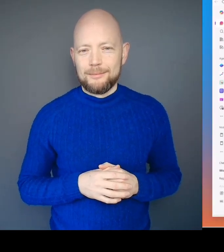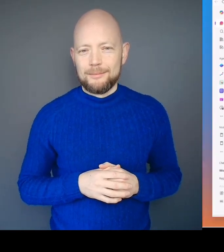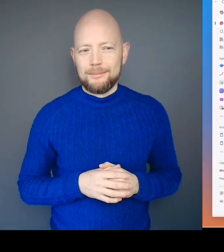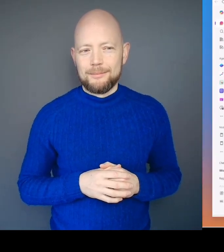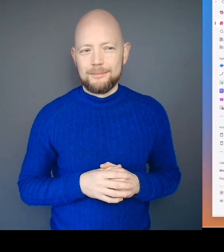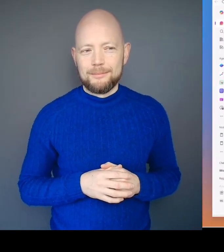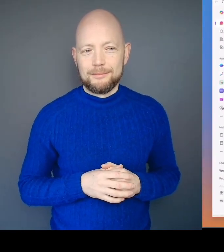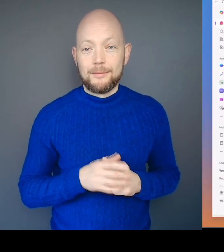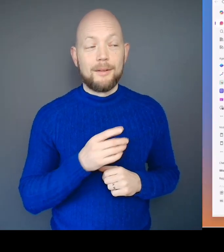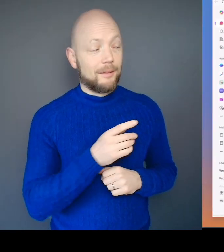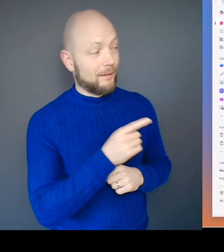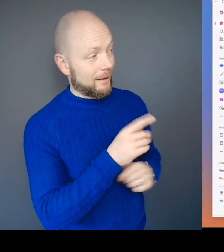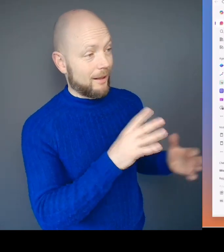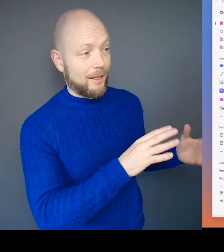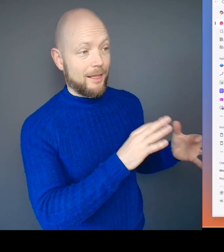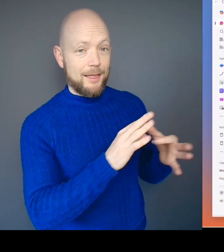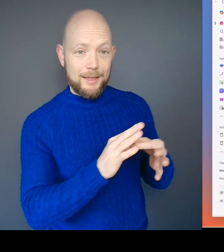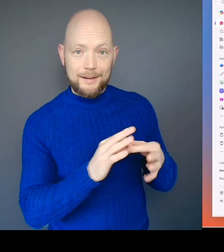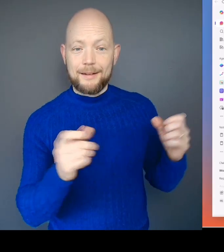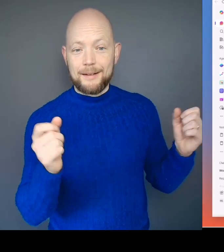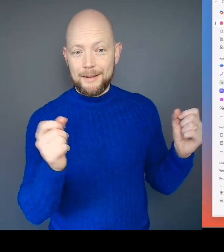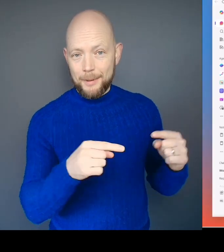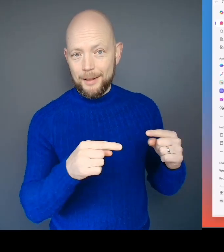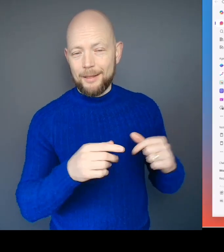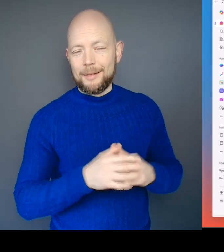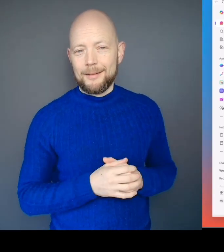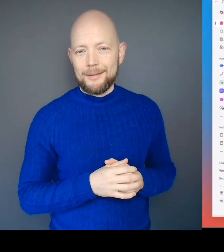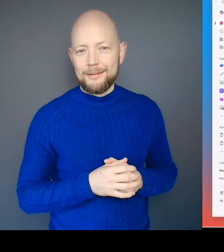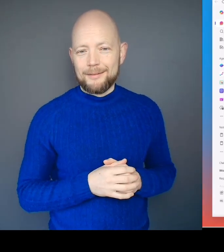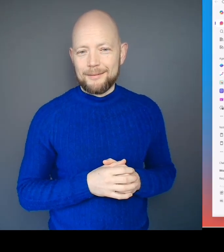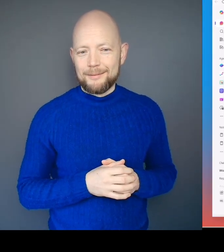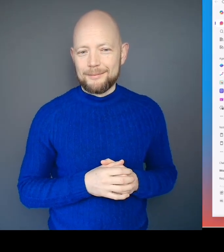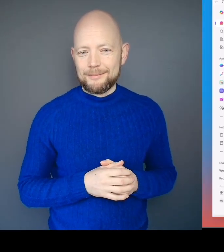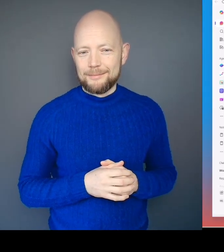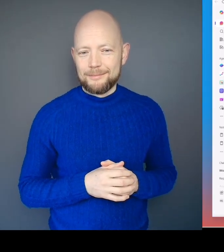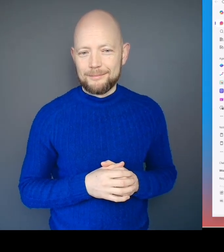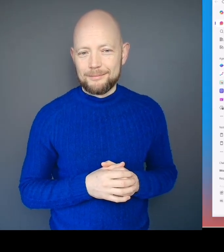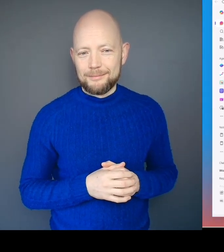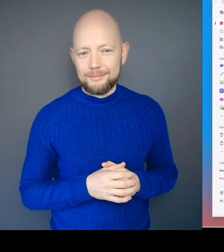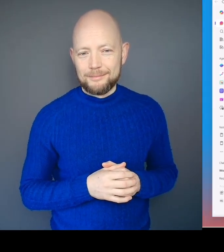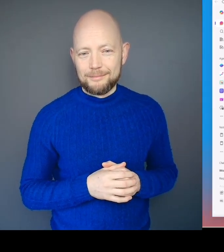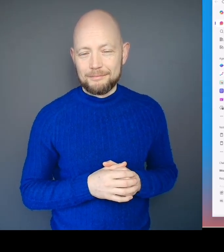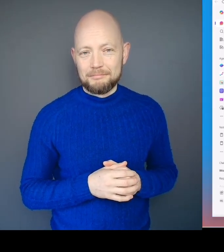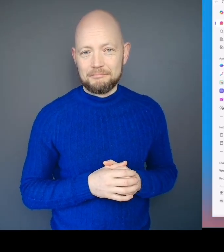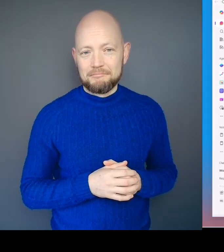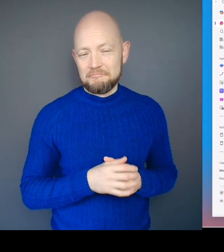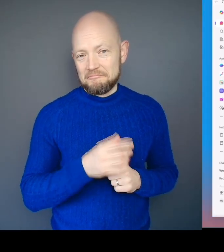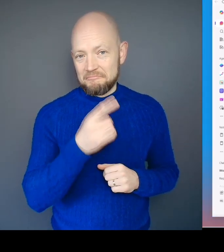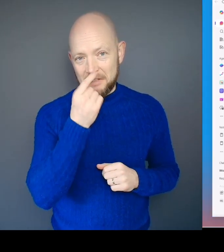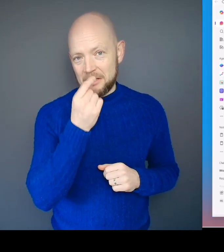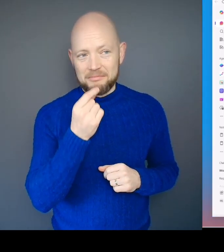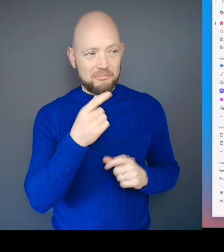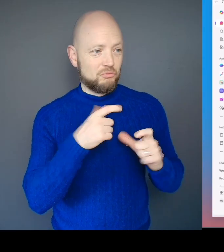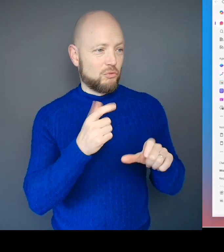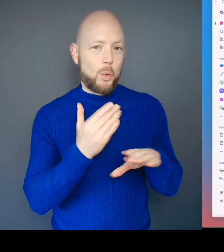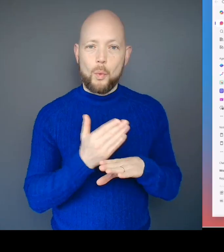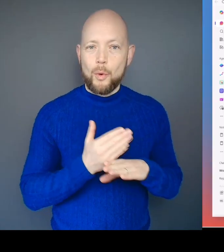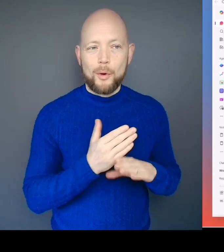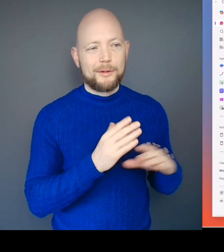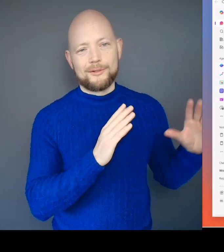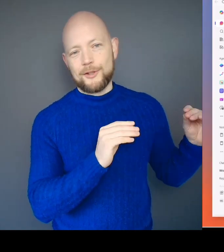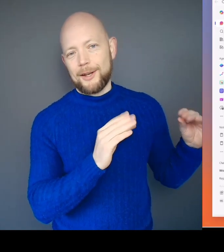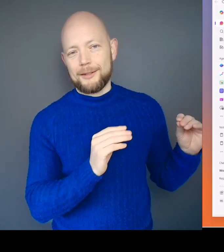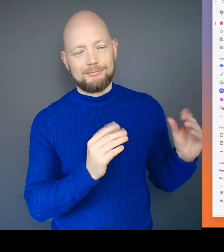that opens the Microsoft 365 Copilot main chat experience, and you will see the prompt run there, and then you can just go ahead and